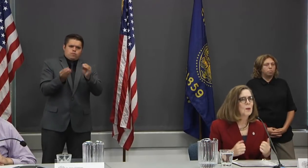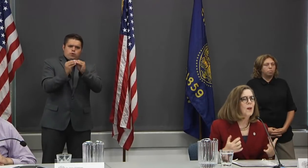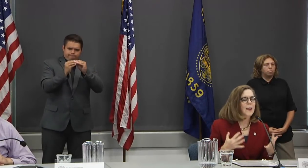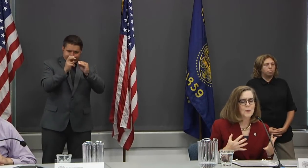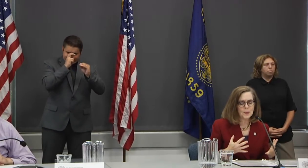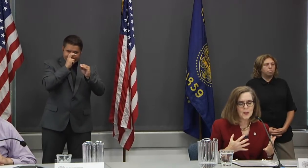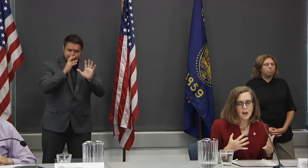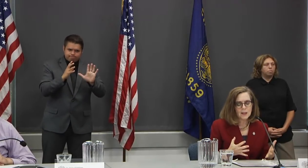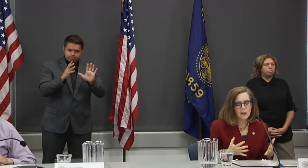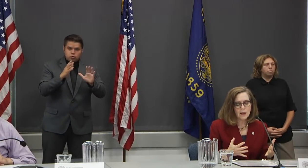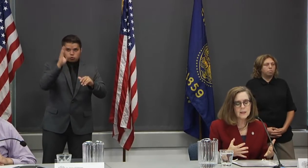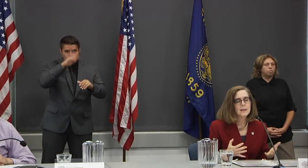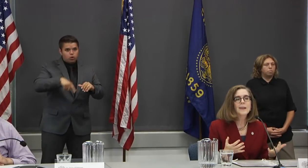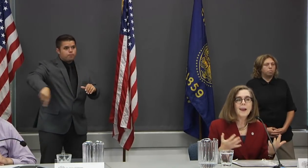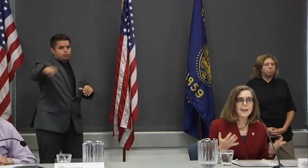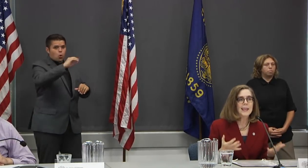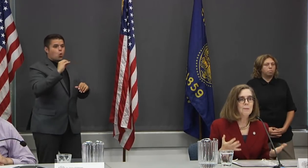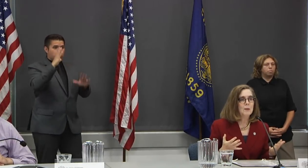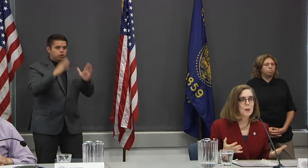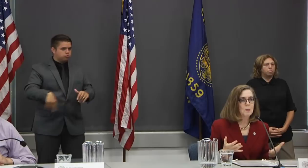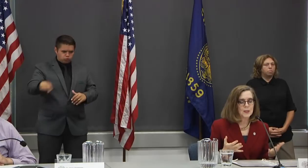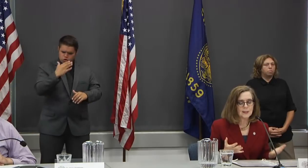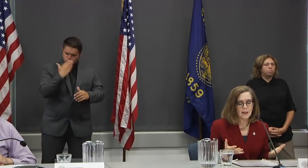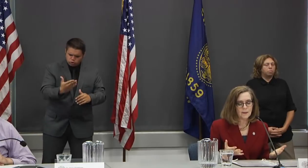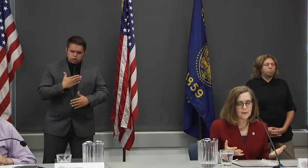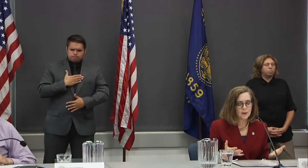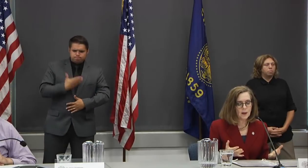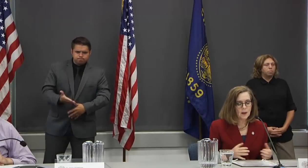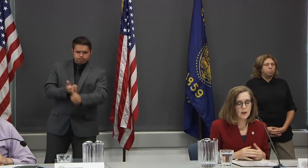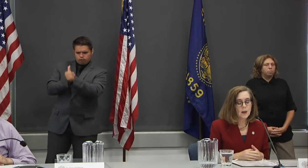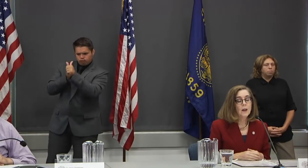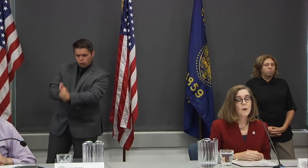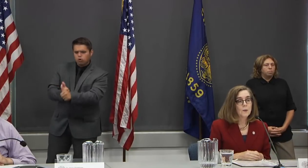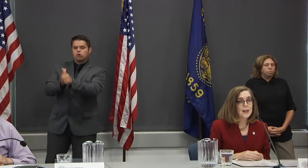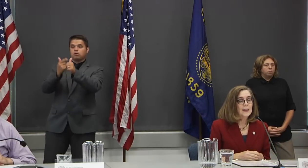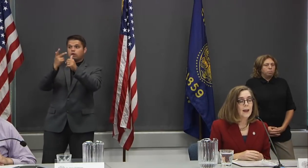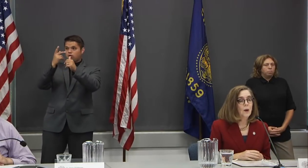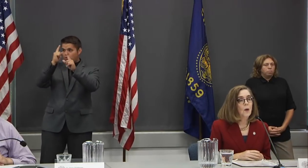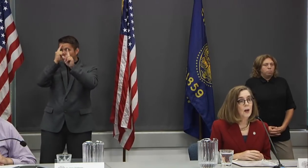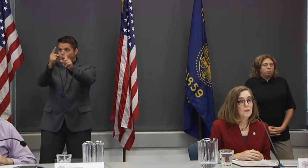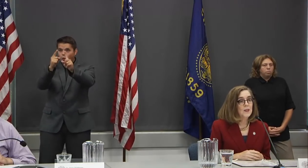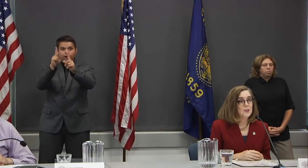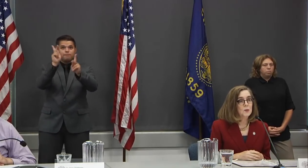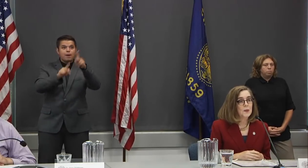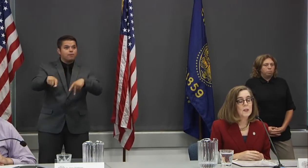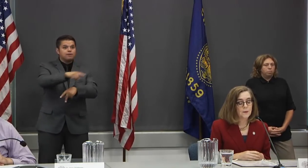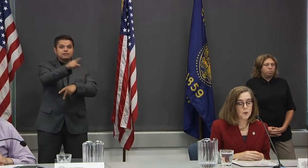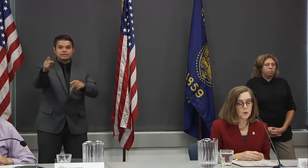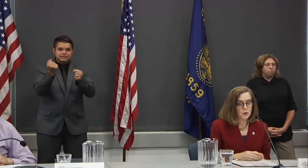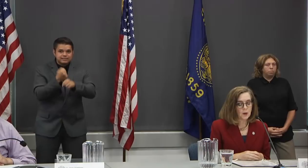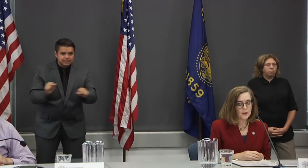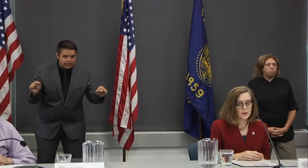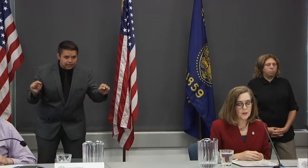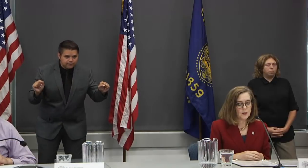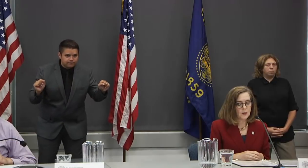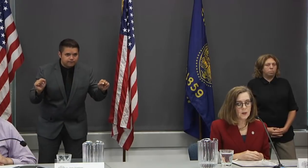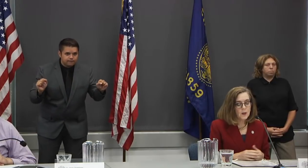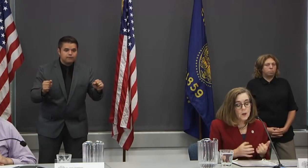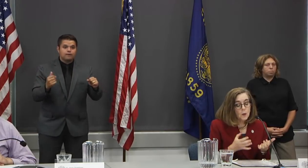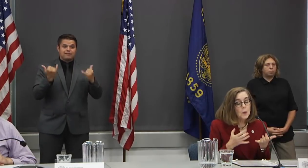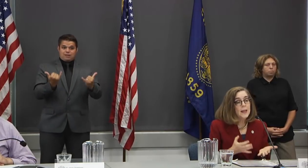work complying with the guidelines and keeping people safe. Right now, I'm faced with a difficult